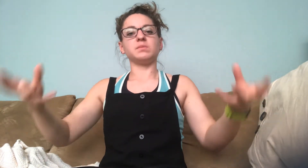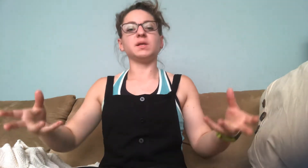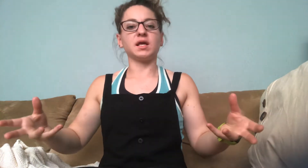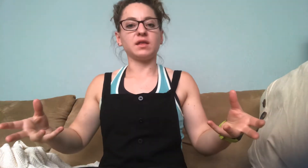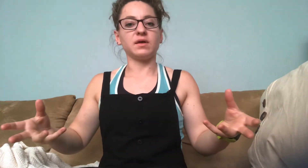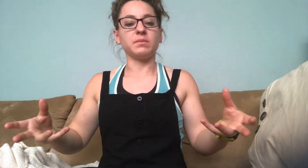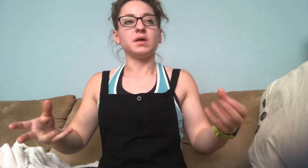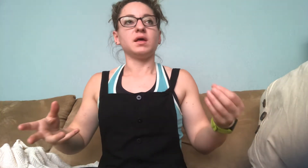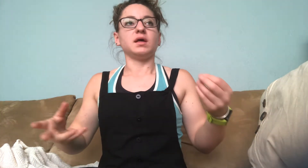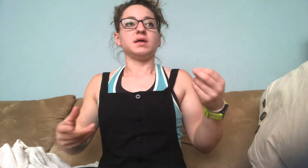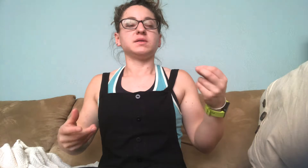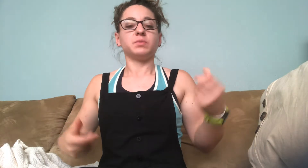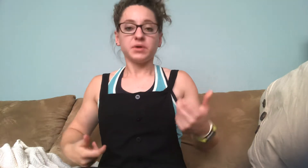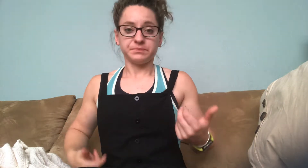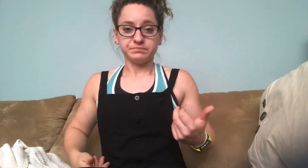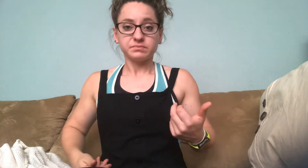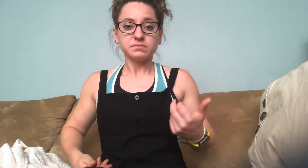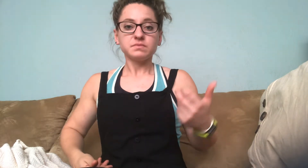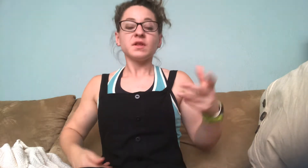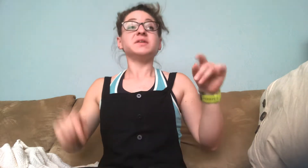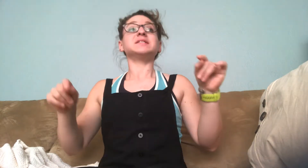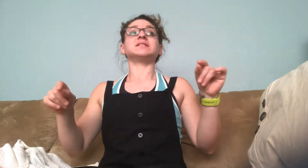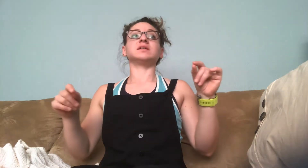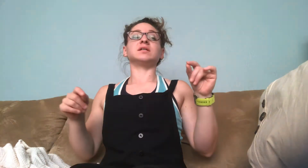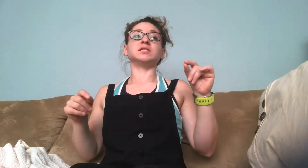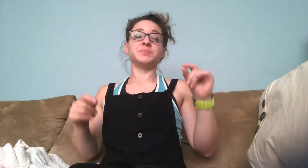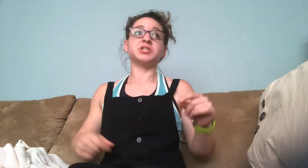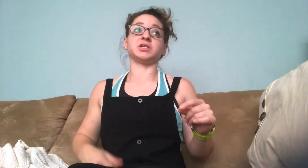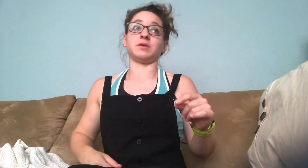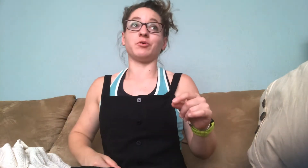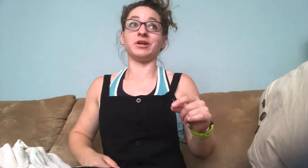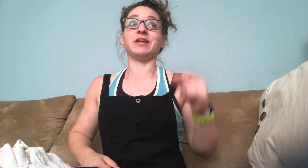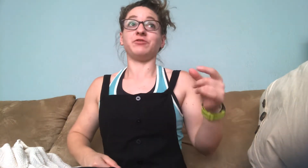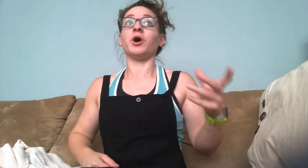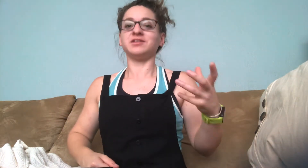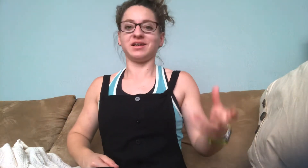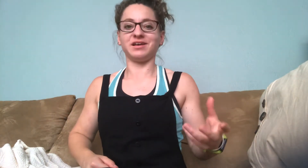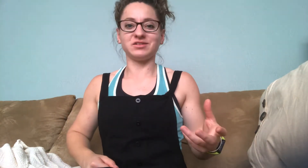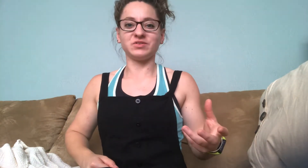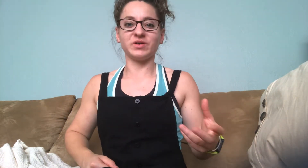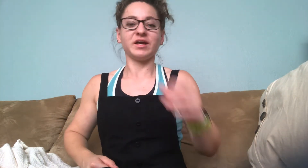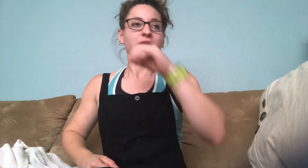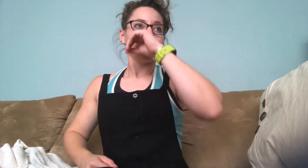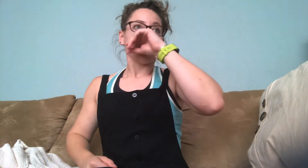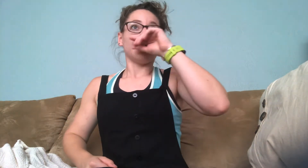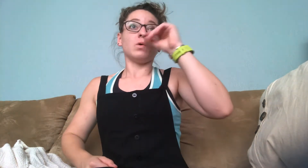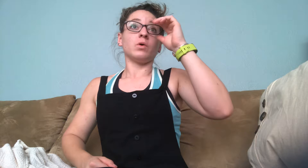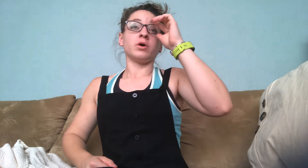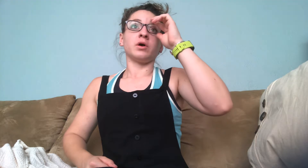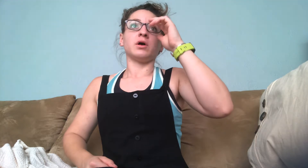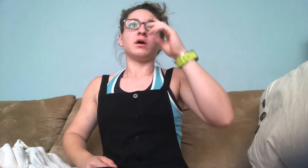and how you communicate them is important. This is especially important if you are telling a story,